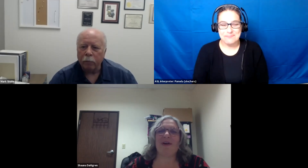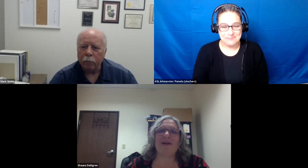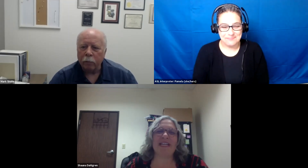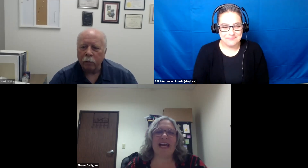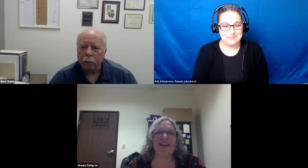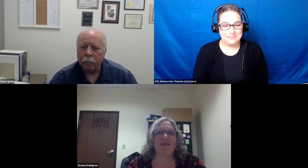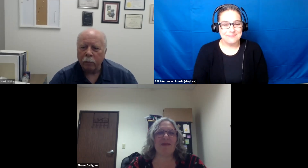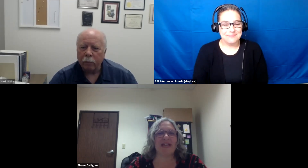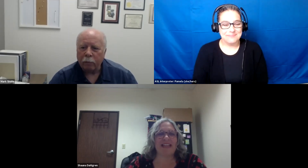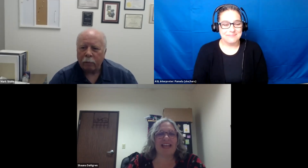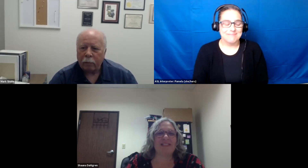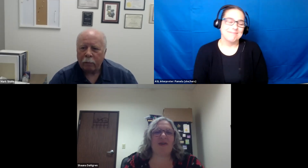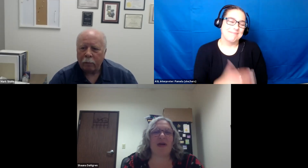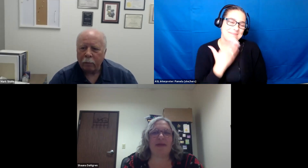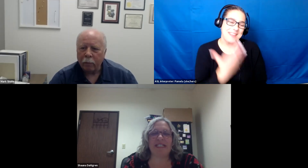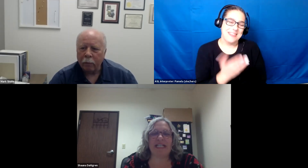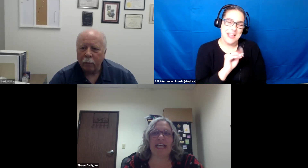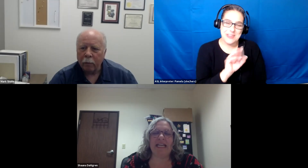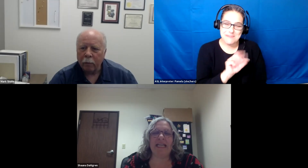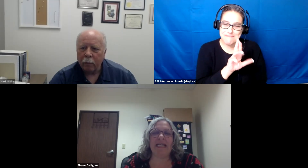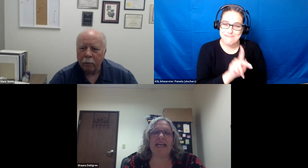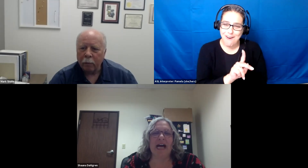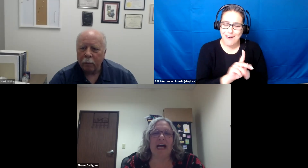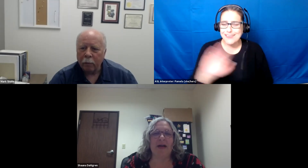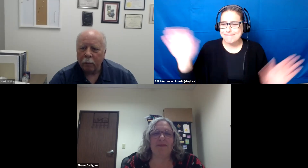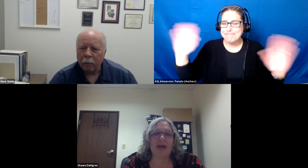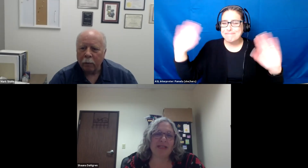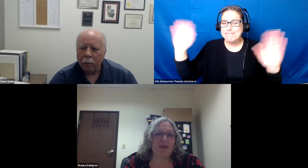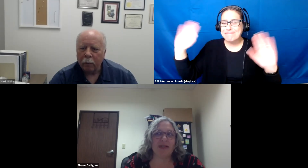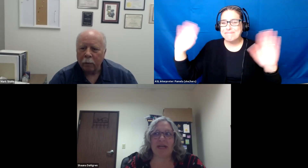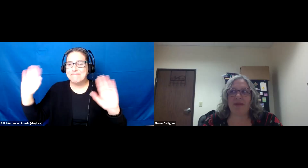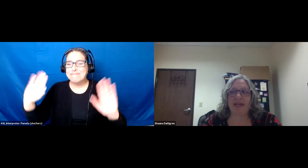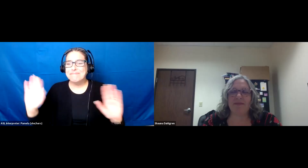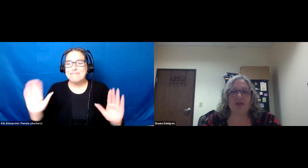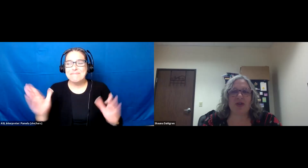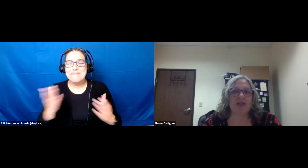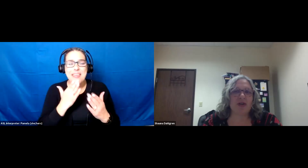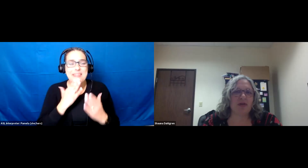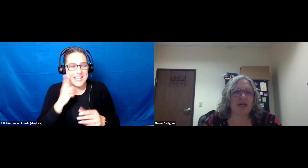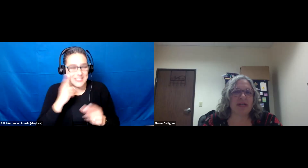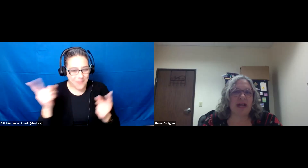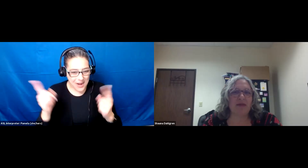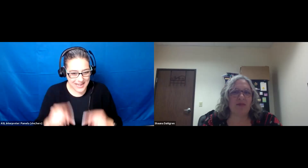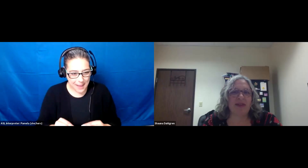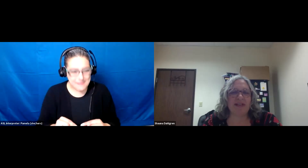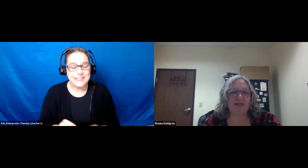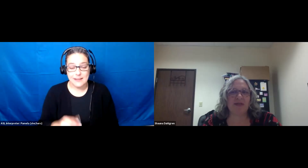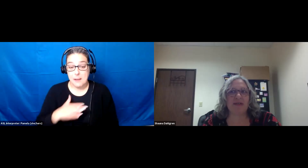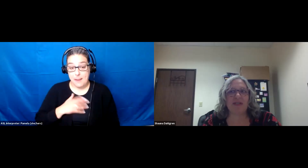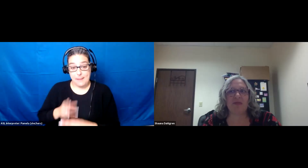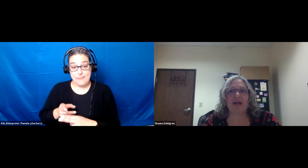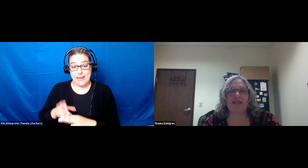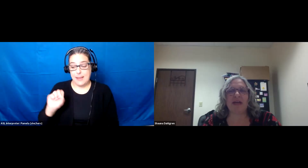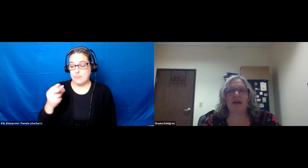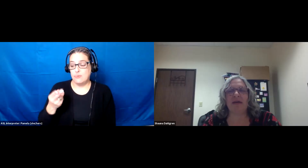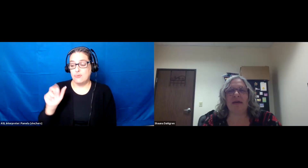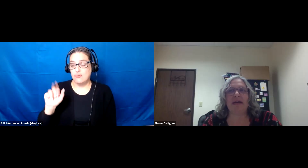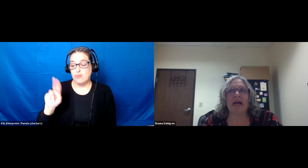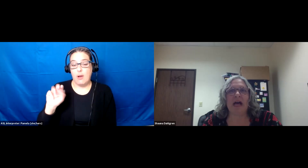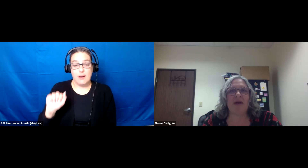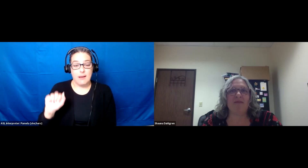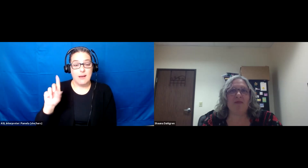Thanks, Mark. Hi, everybody. Thanks for coming today. As Mark said, my name is Shauna Dahlgren. I'm with Easter Seals,